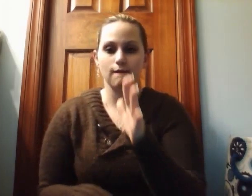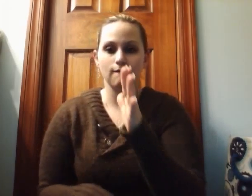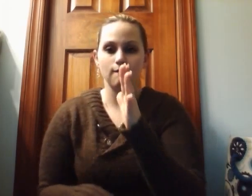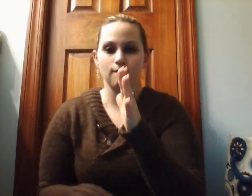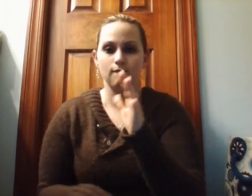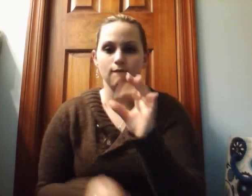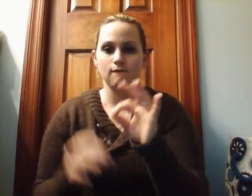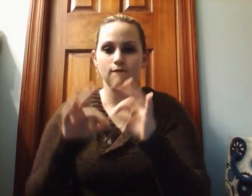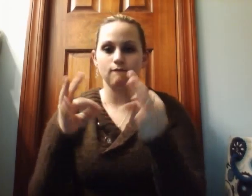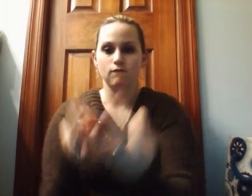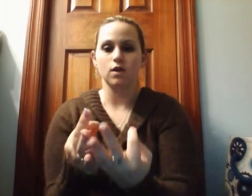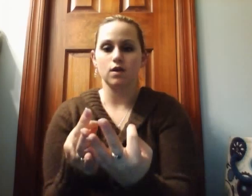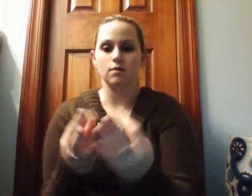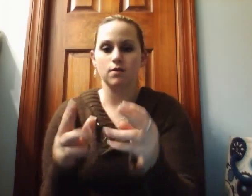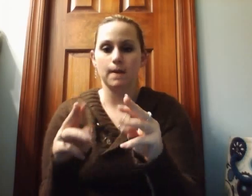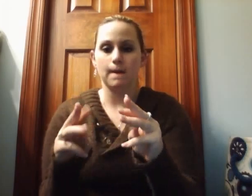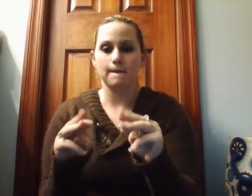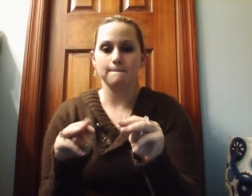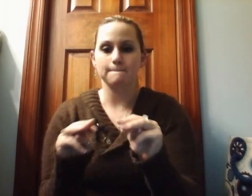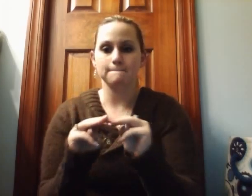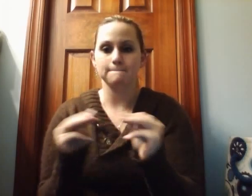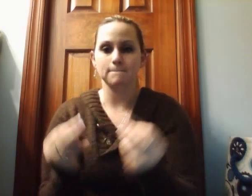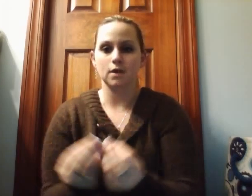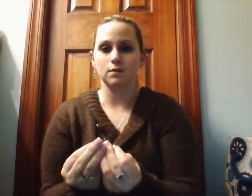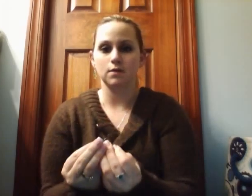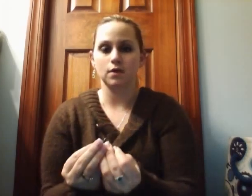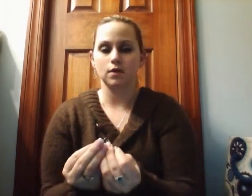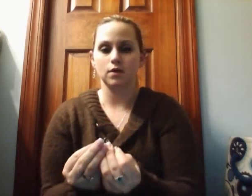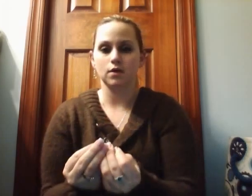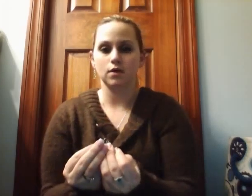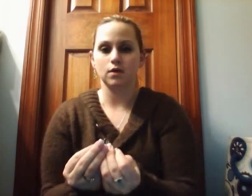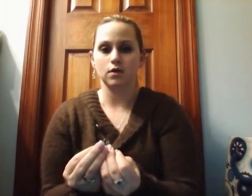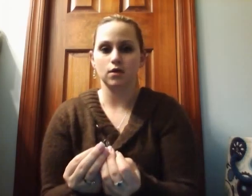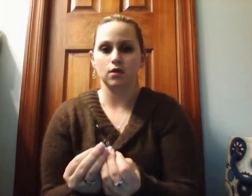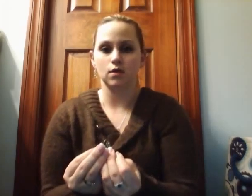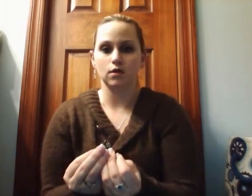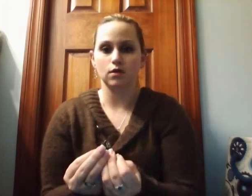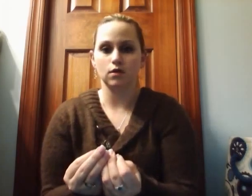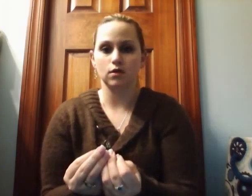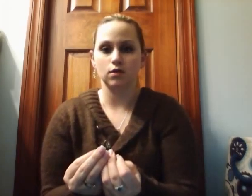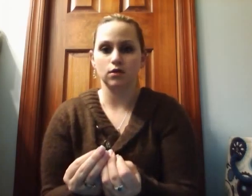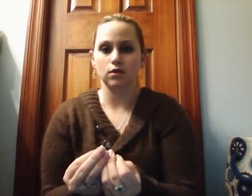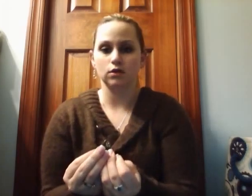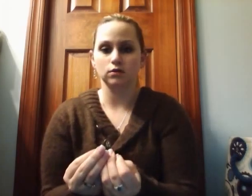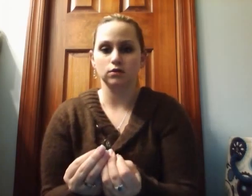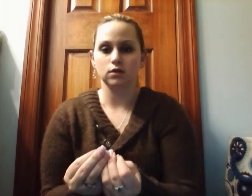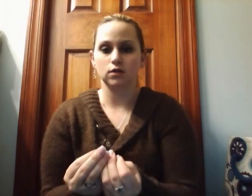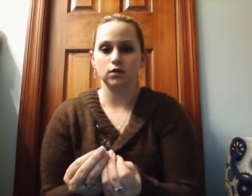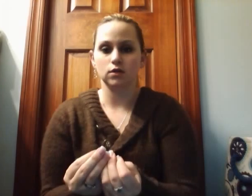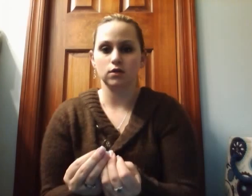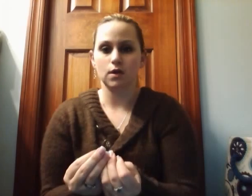our community, and believe that that wilderness experience is a positive